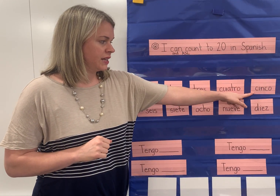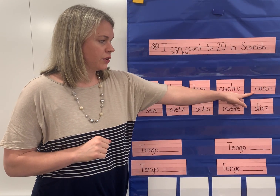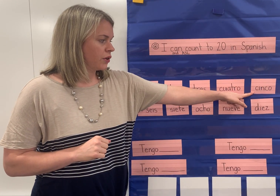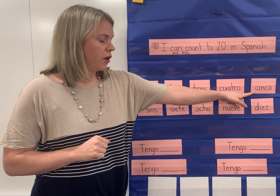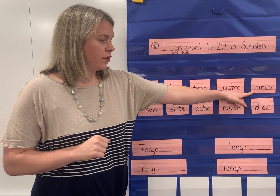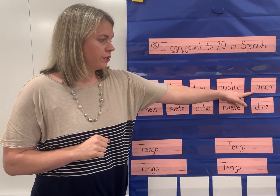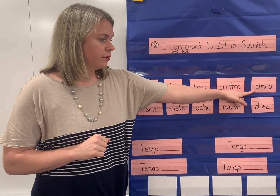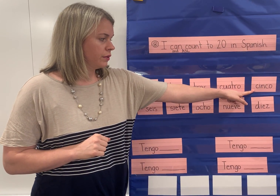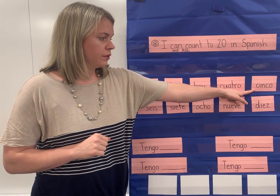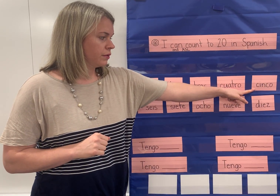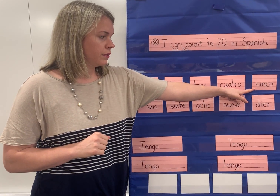5,